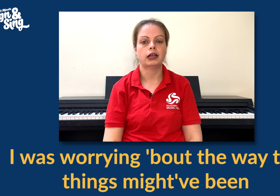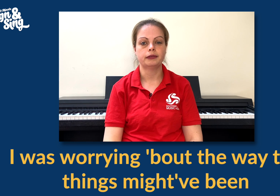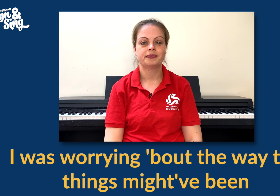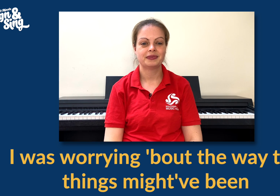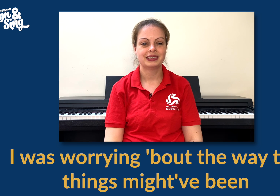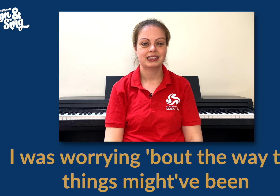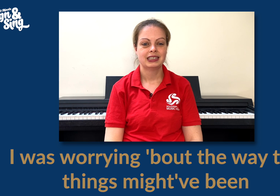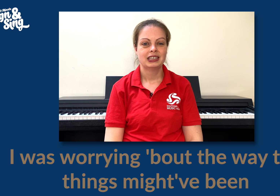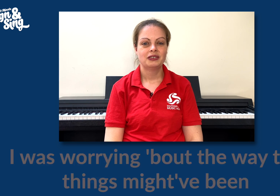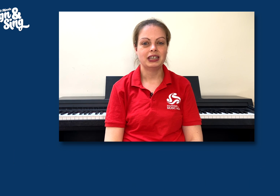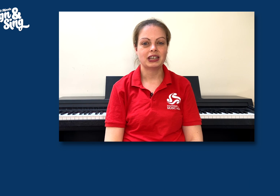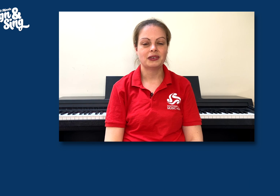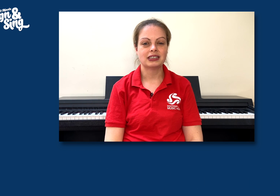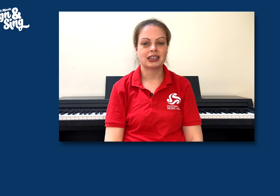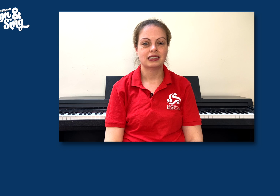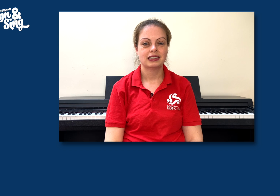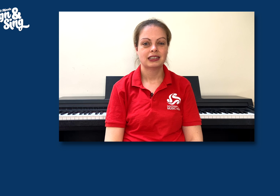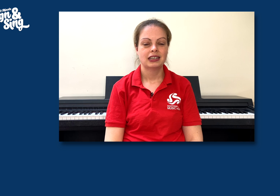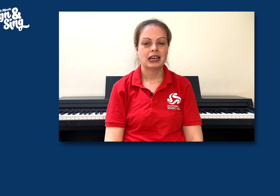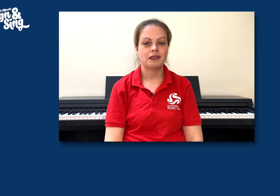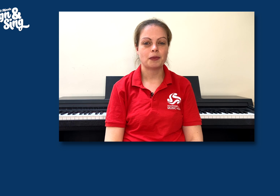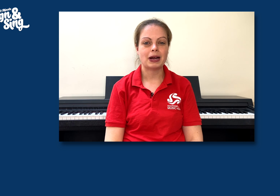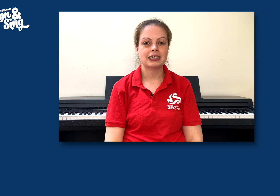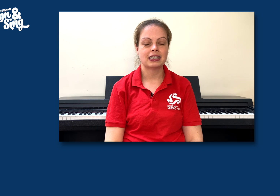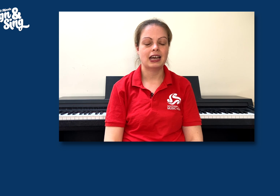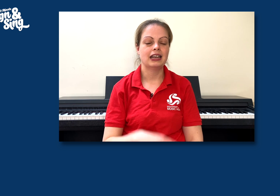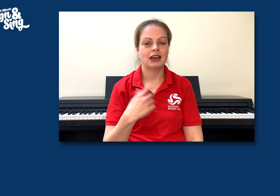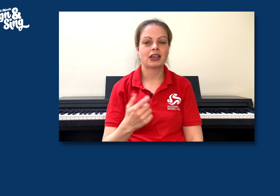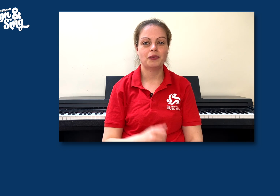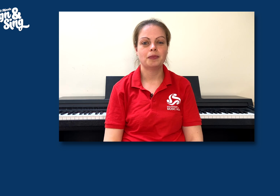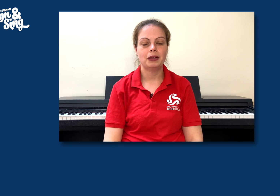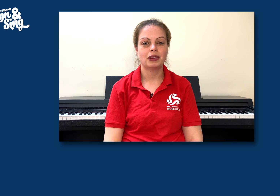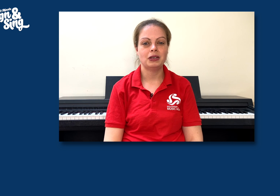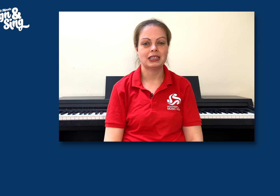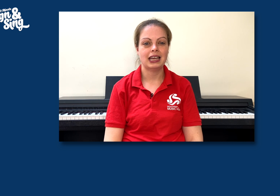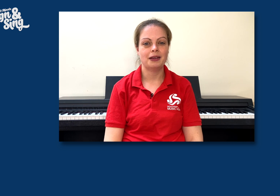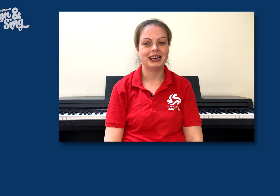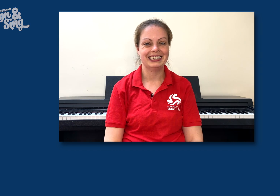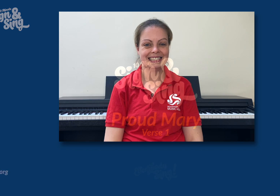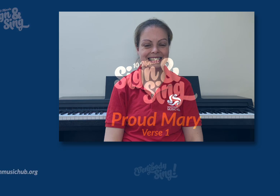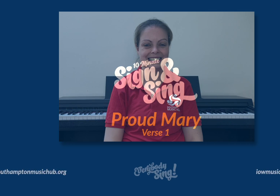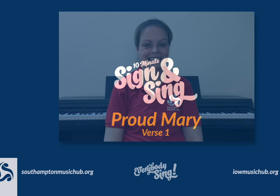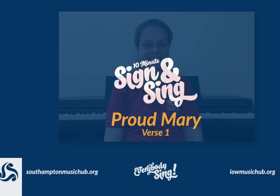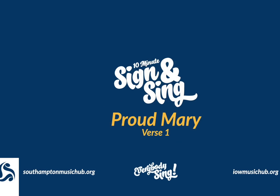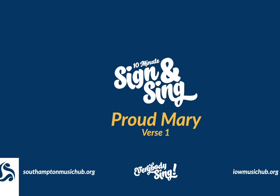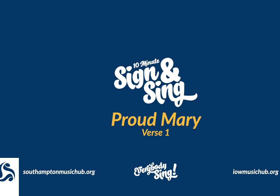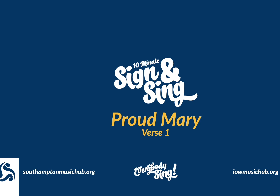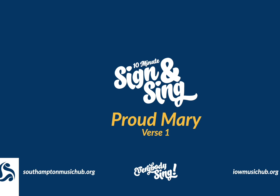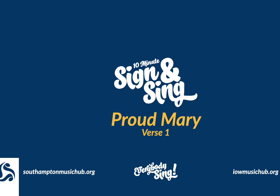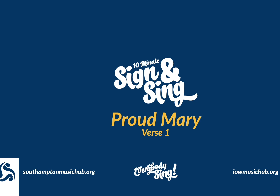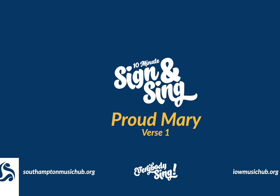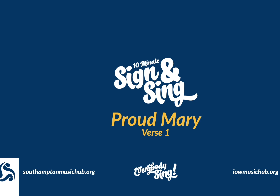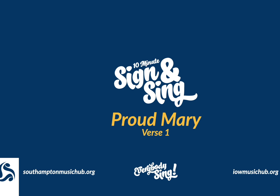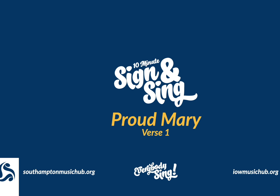last line. Really good, well done. Have a good practice of that and then have a go with me with the music in a minute.